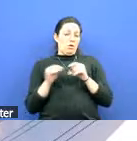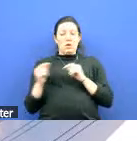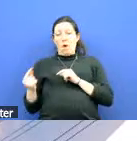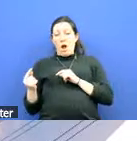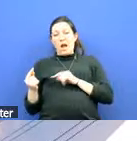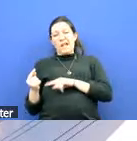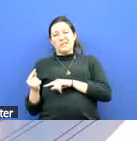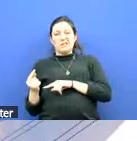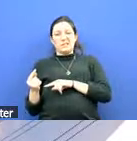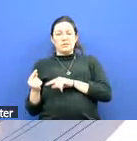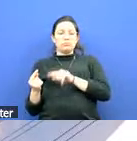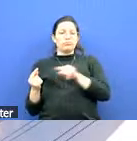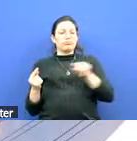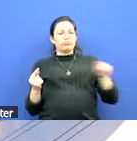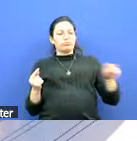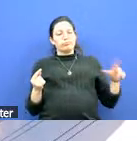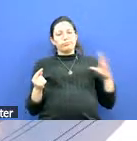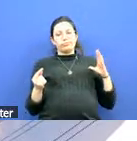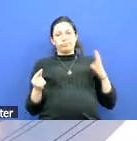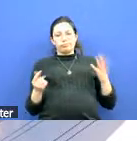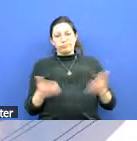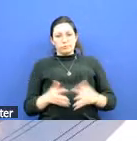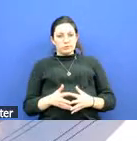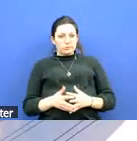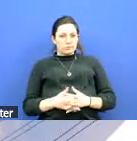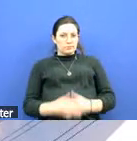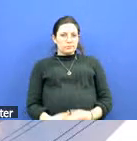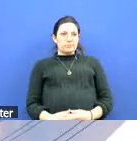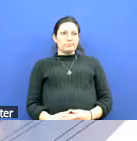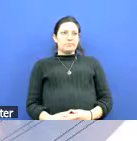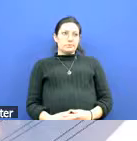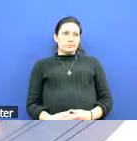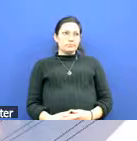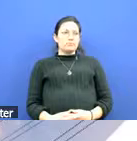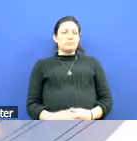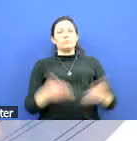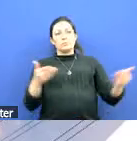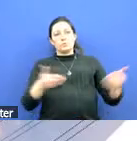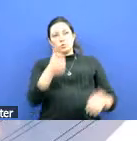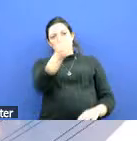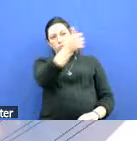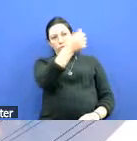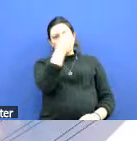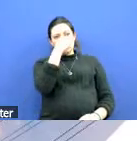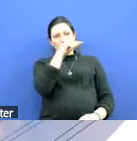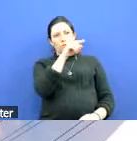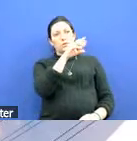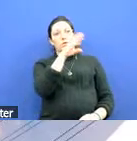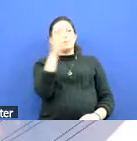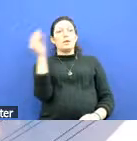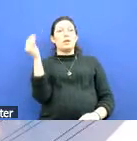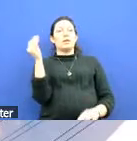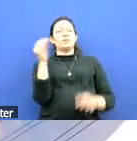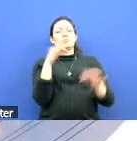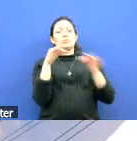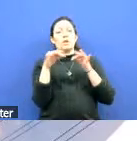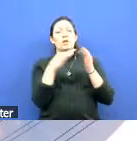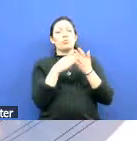our assessor Amy Yorsted said. So go ahead, if you could introduce yourselves and explain the project